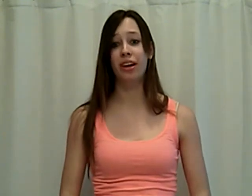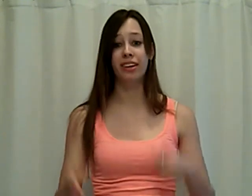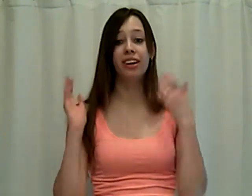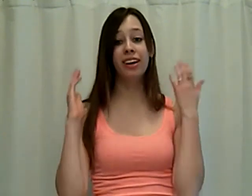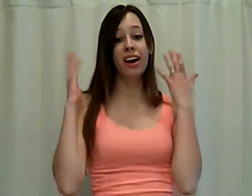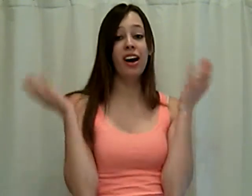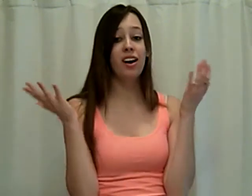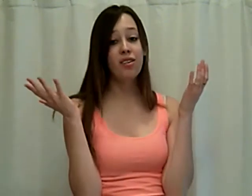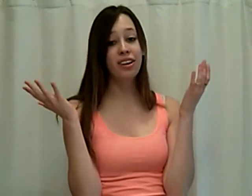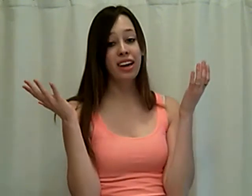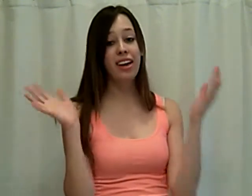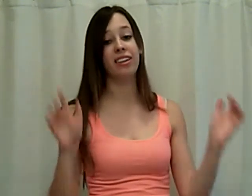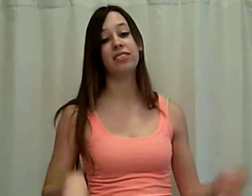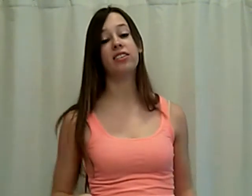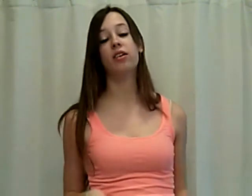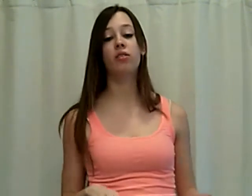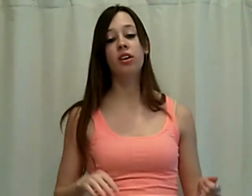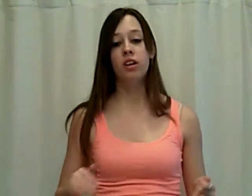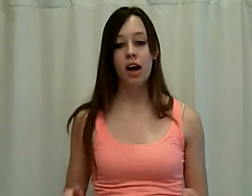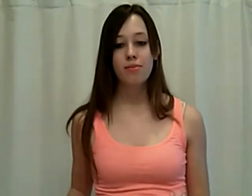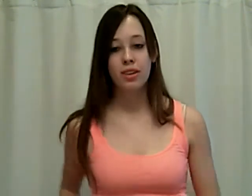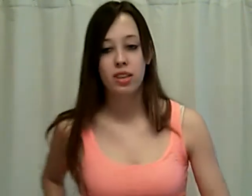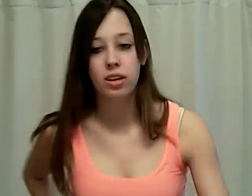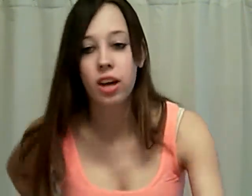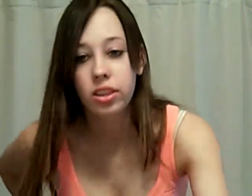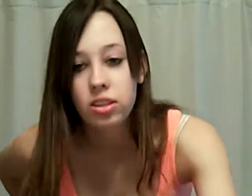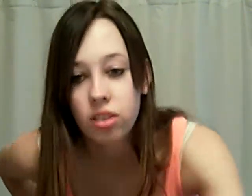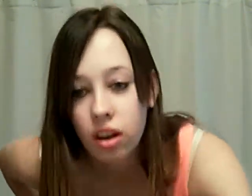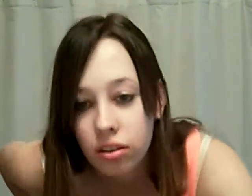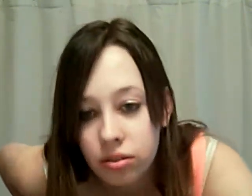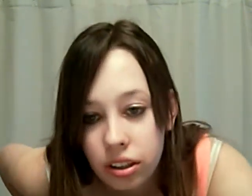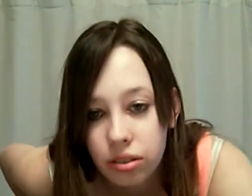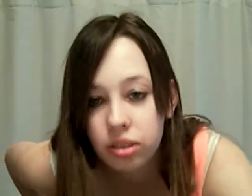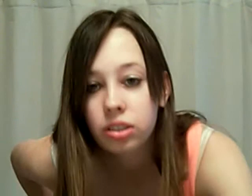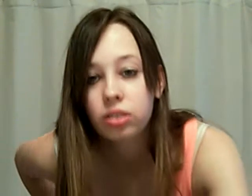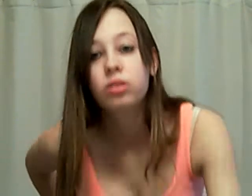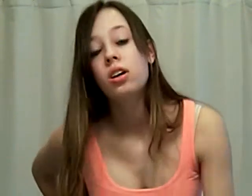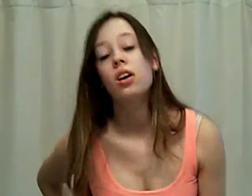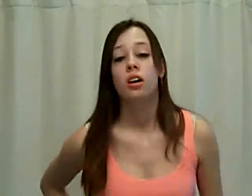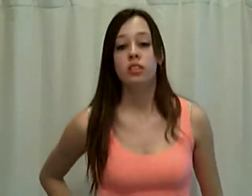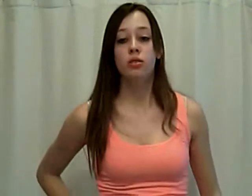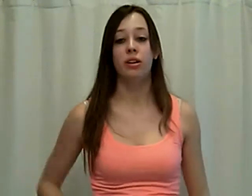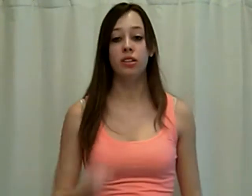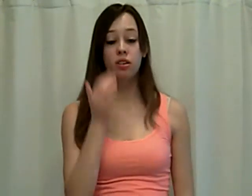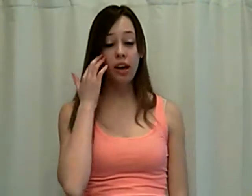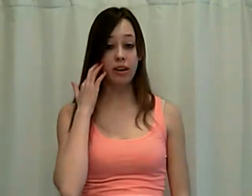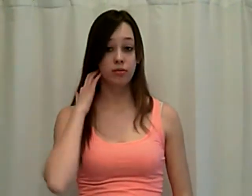like, oh, I can't. So I might cut this off like really soon. 2 minutes. Okay,